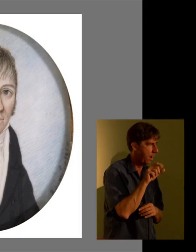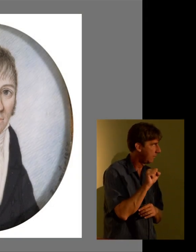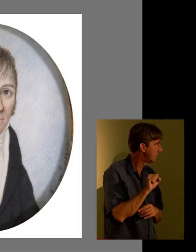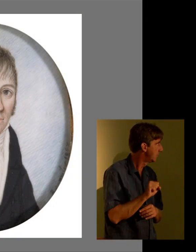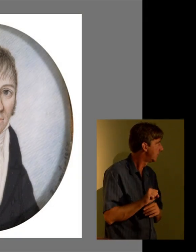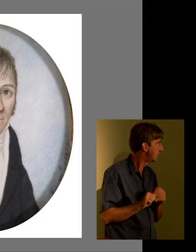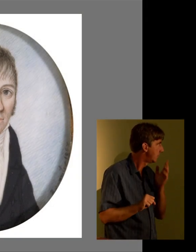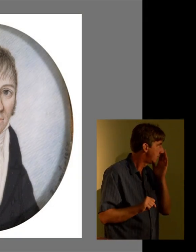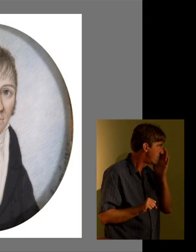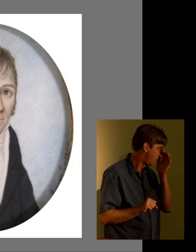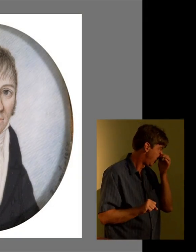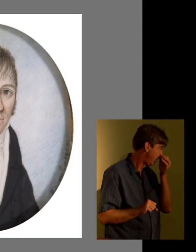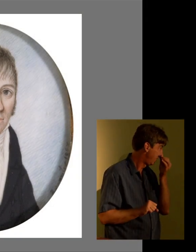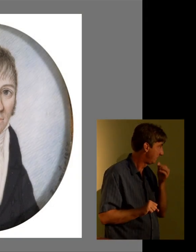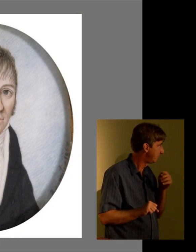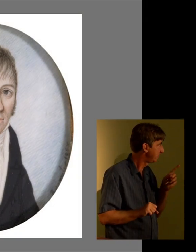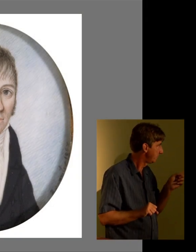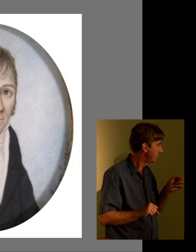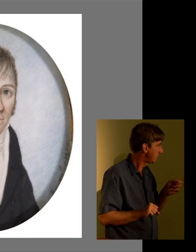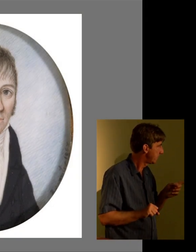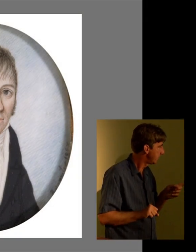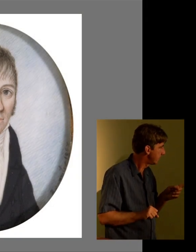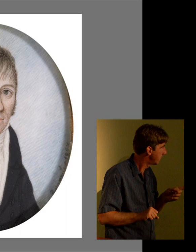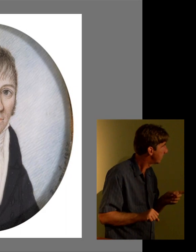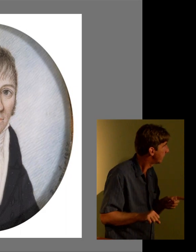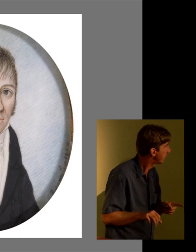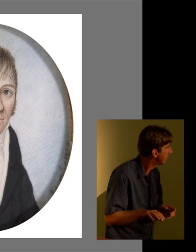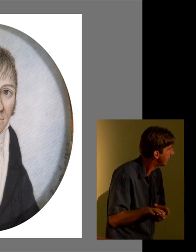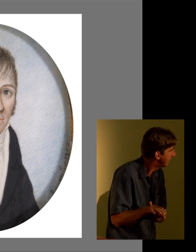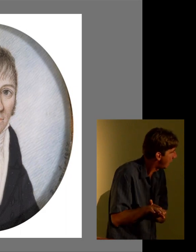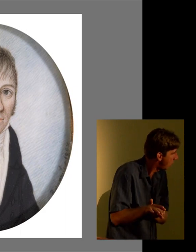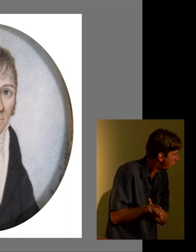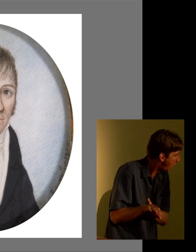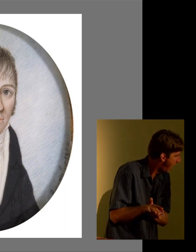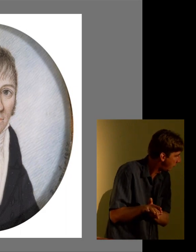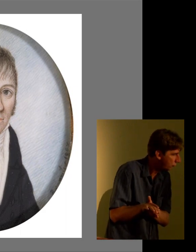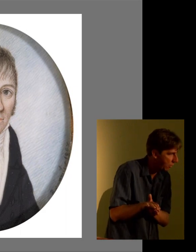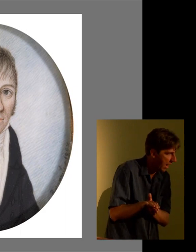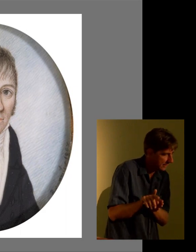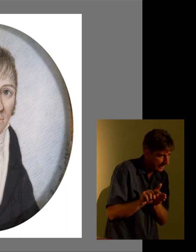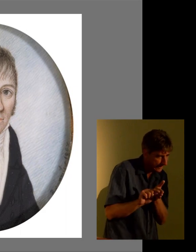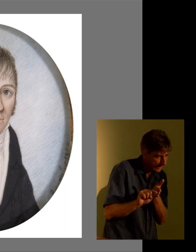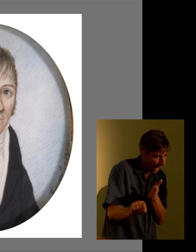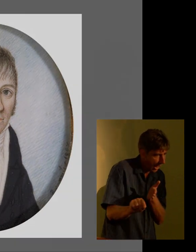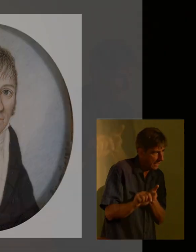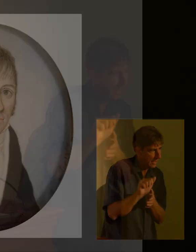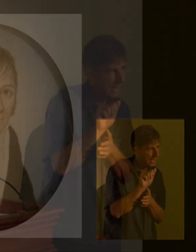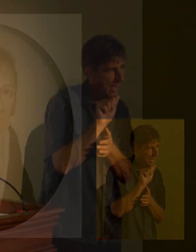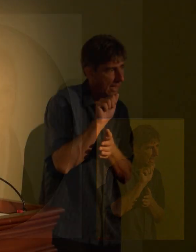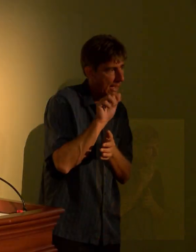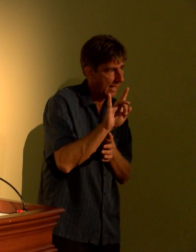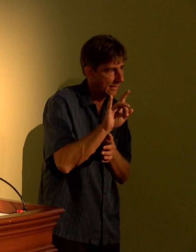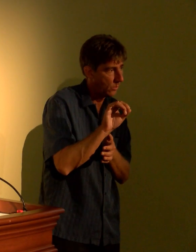can see that over to the right, the signature on the edge of the ivory, signed and dated 1807.